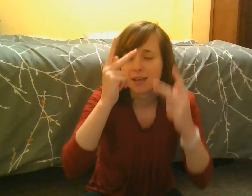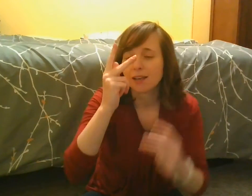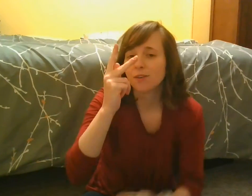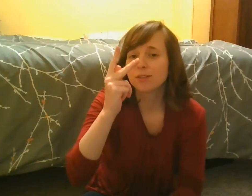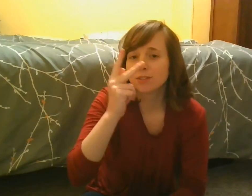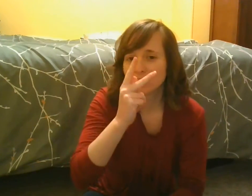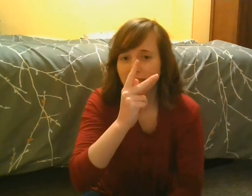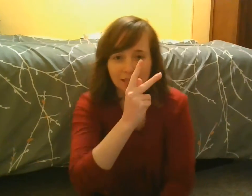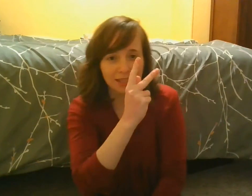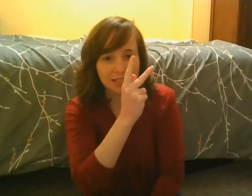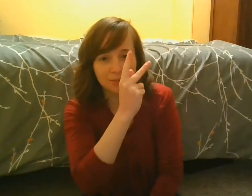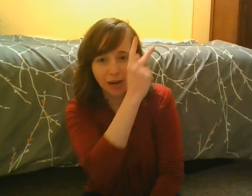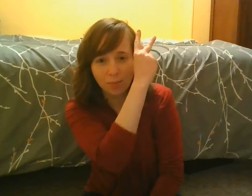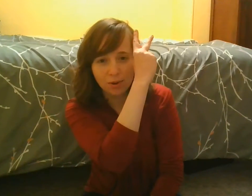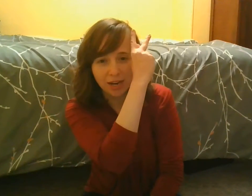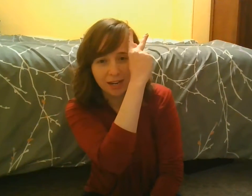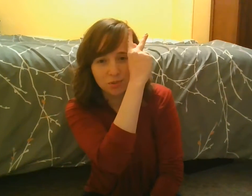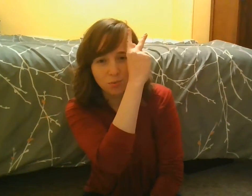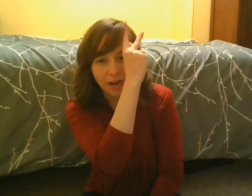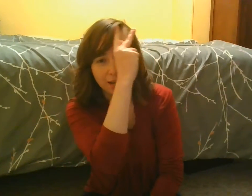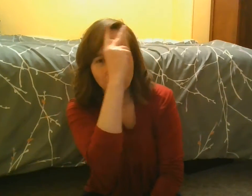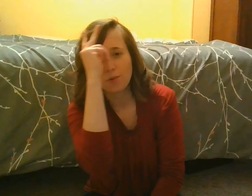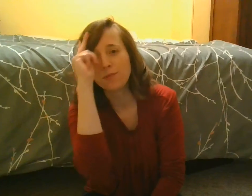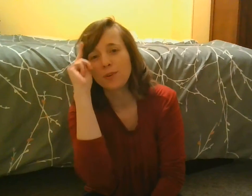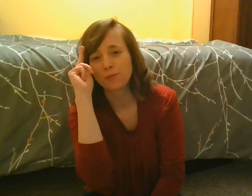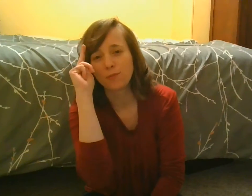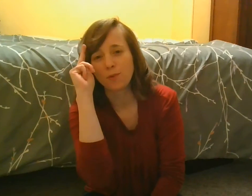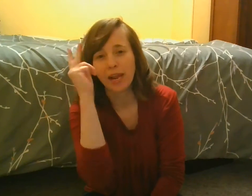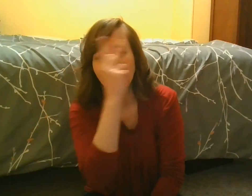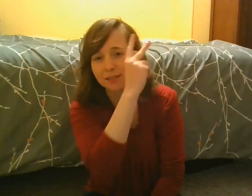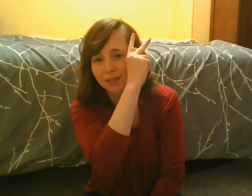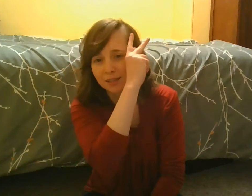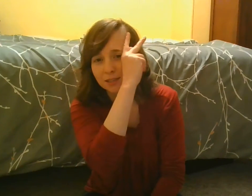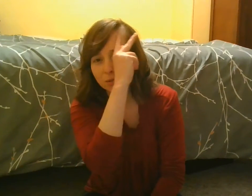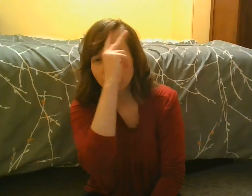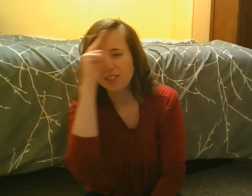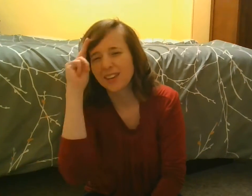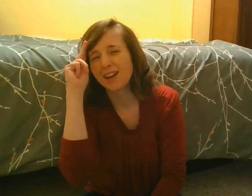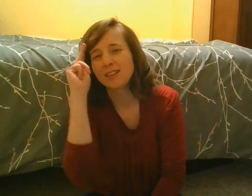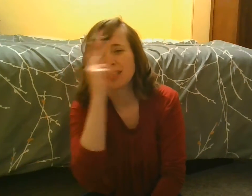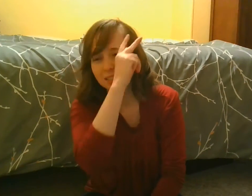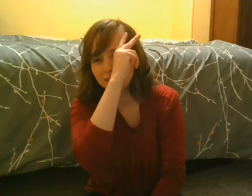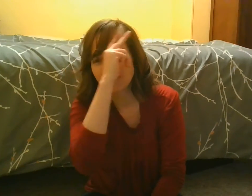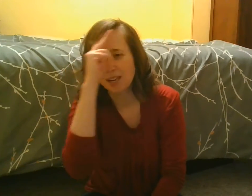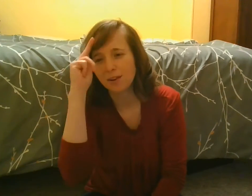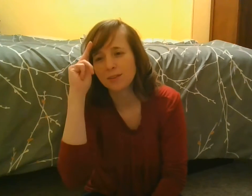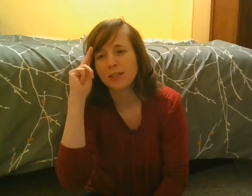I've also seen it this way, where you kind of drag it over your forehead. So thoughtless,